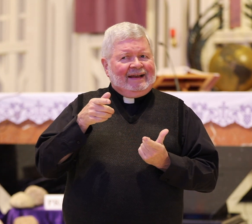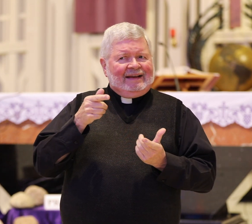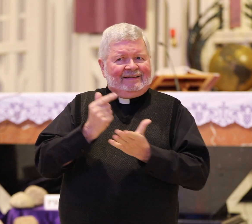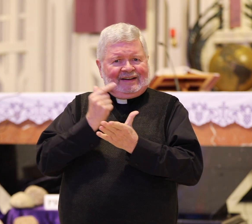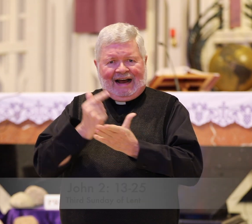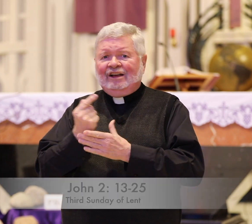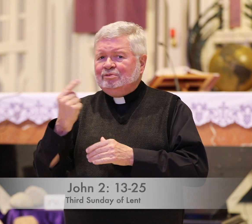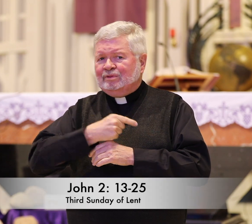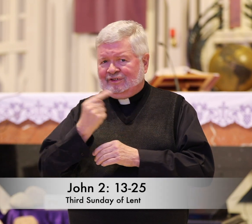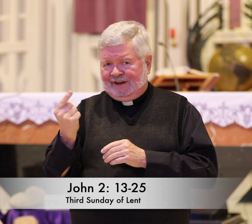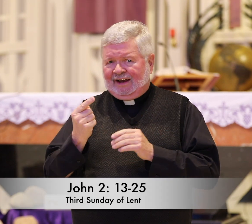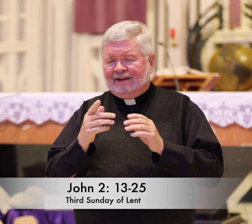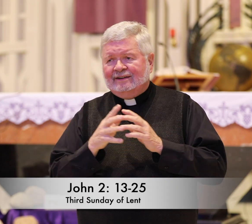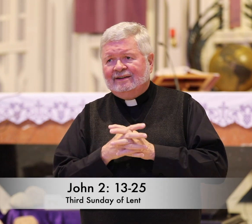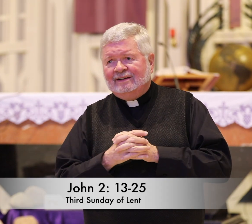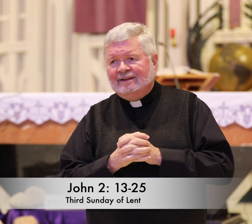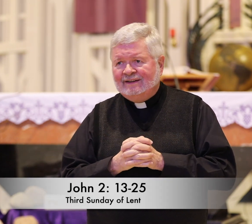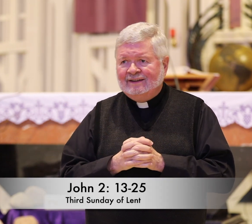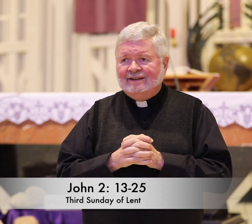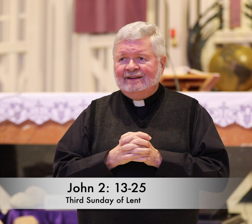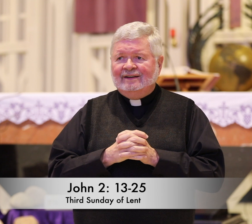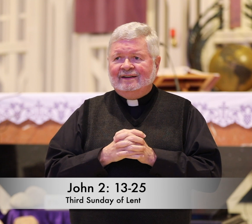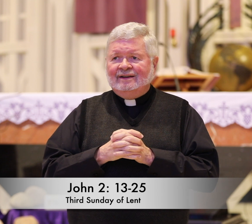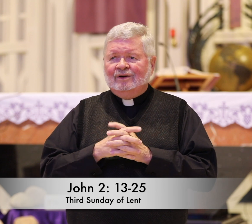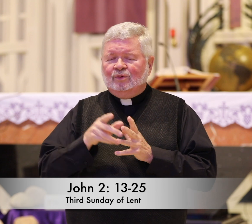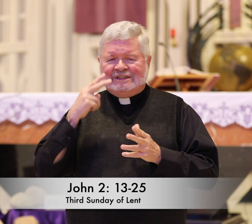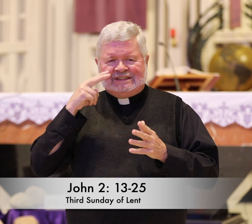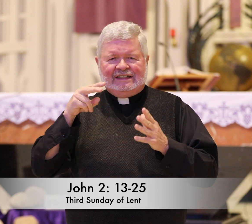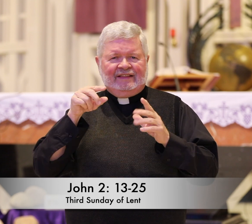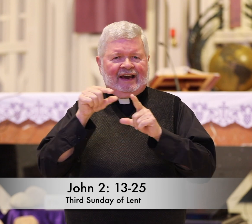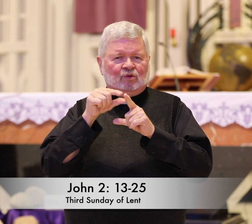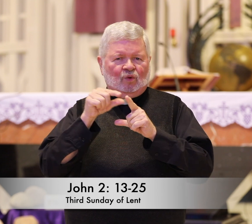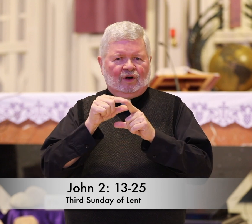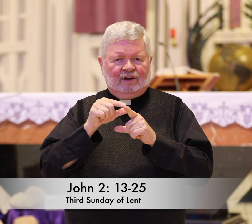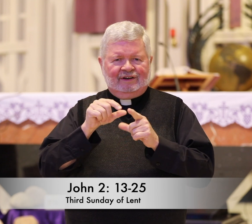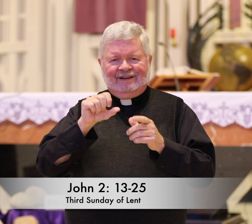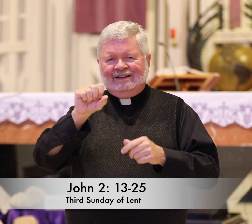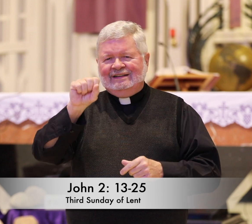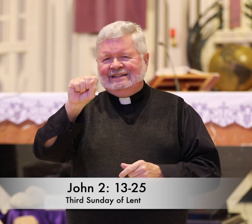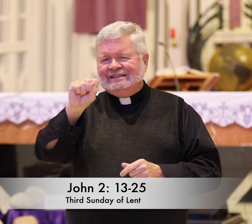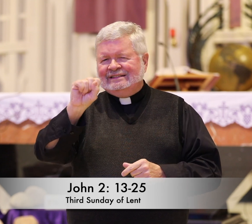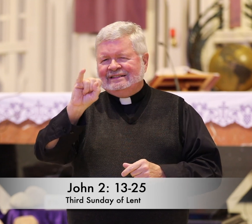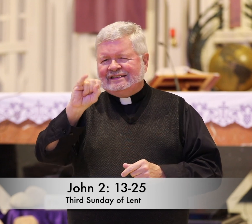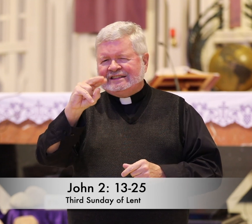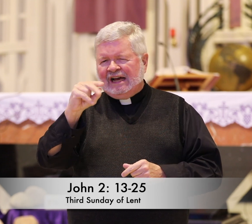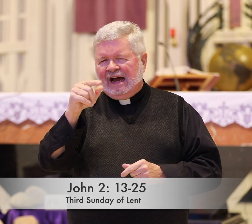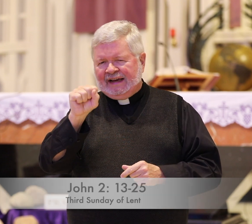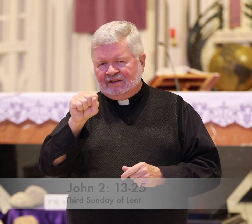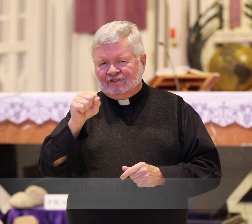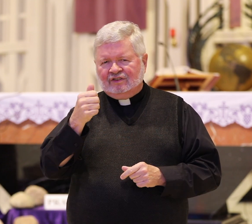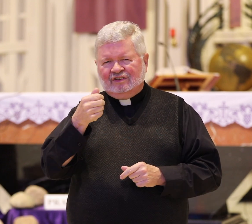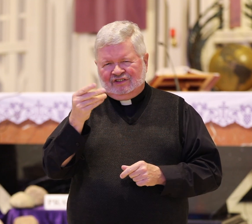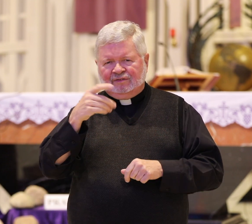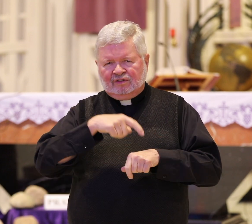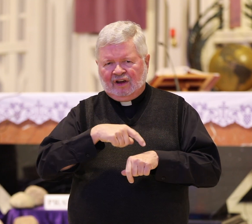In the gospel today, we see that word signs several